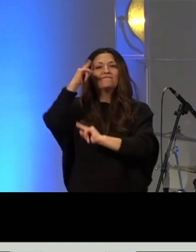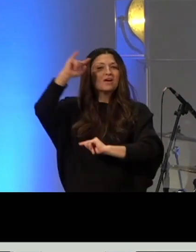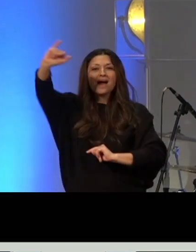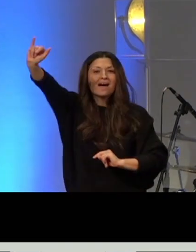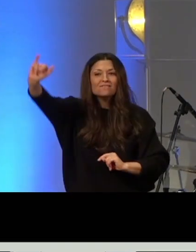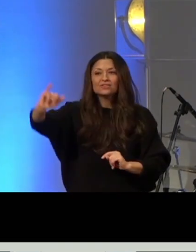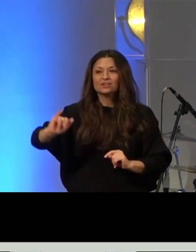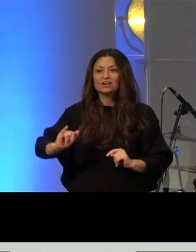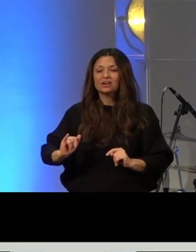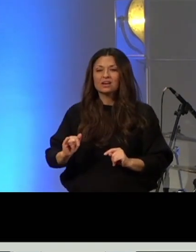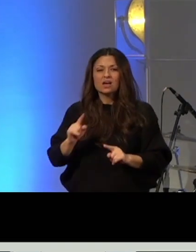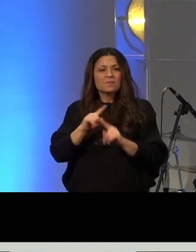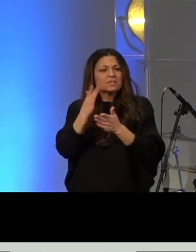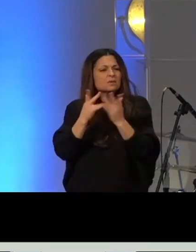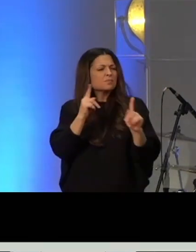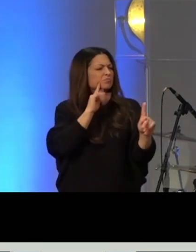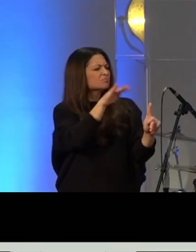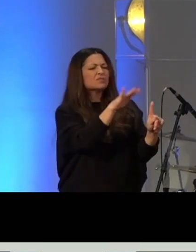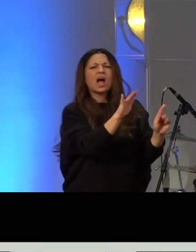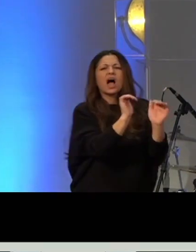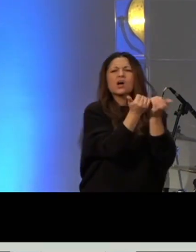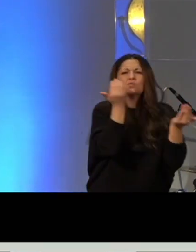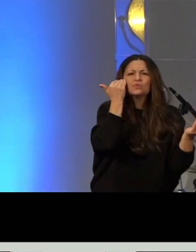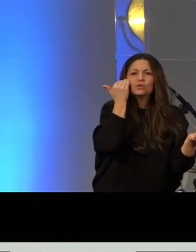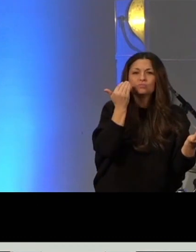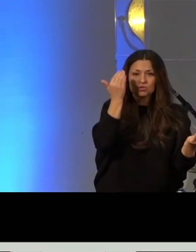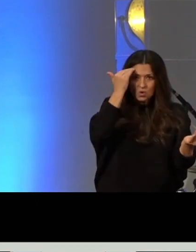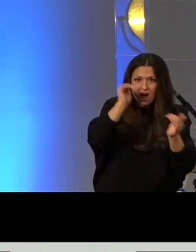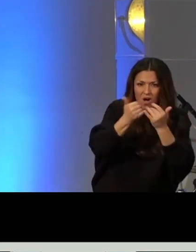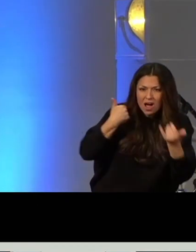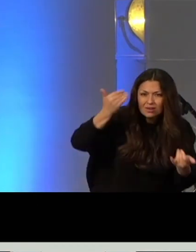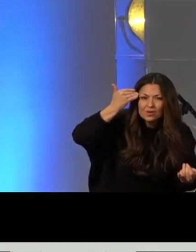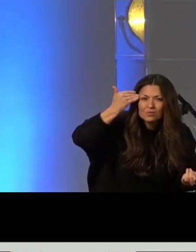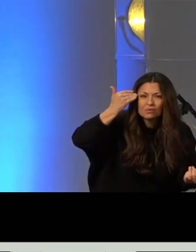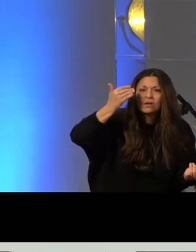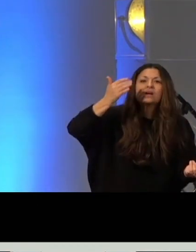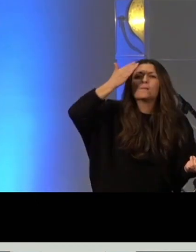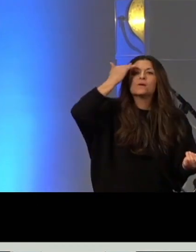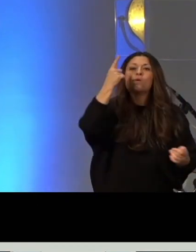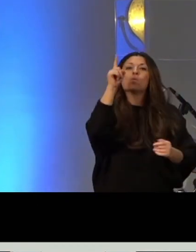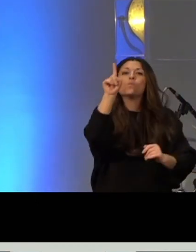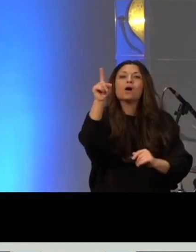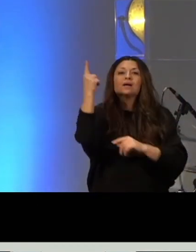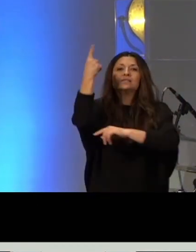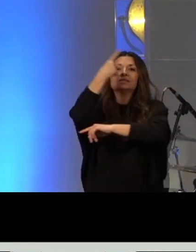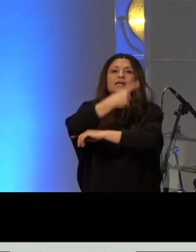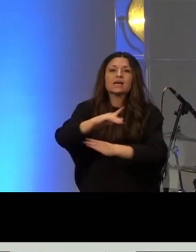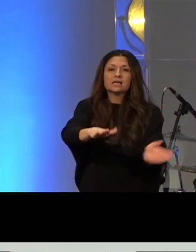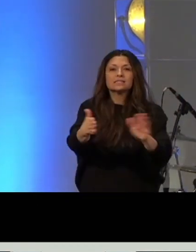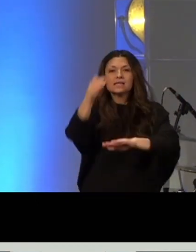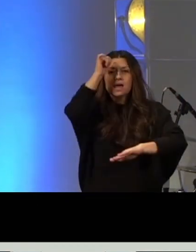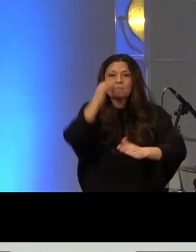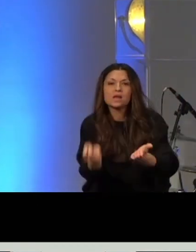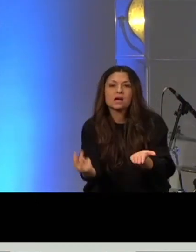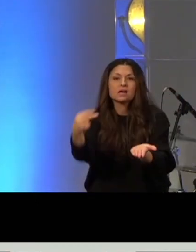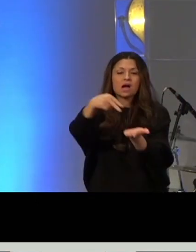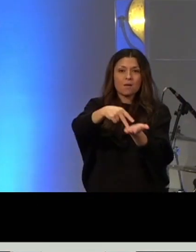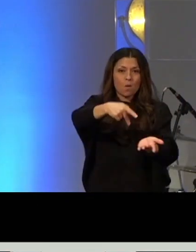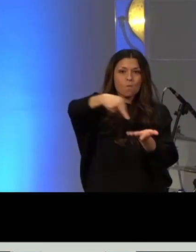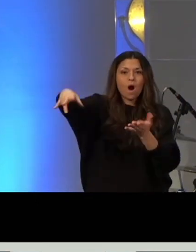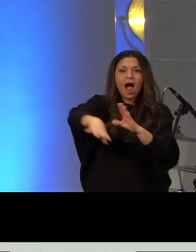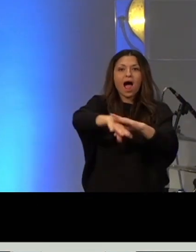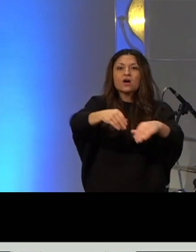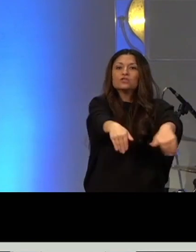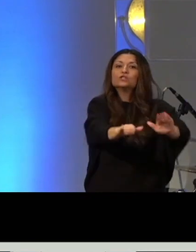but Smiley, how do you know? You know how I know? Because one day a dead man got up and walked out of the